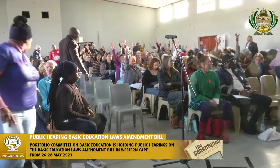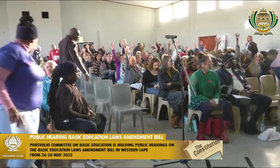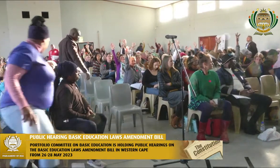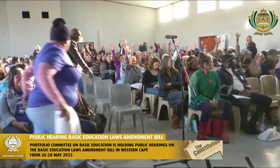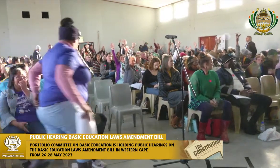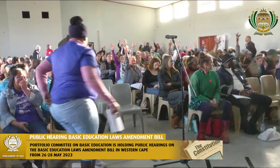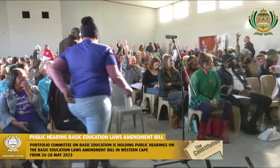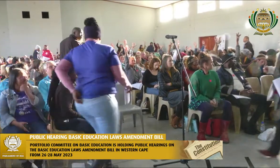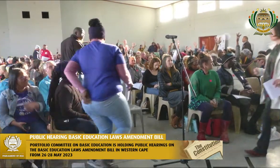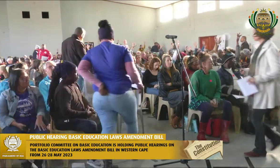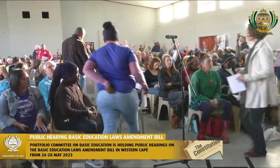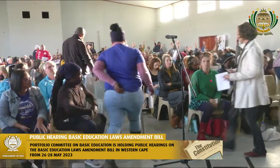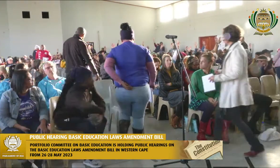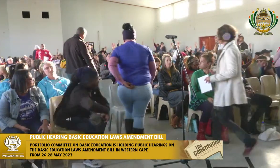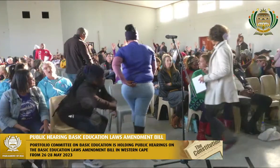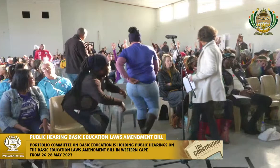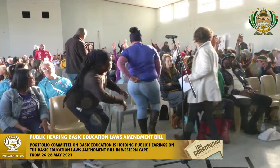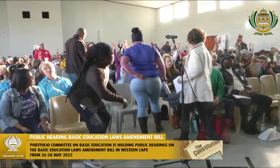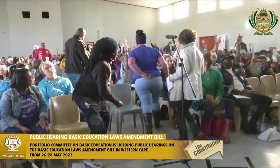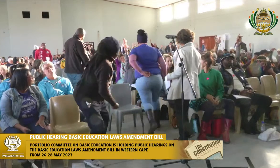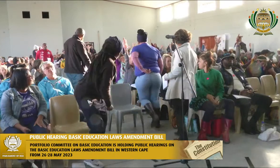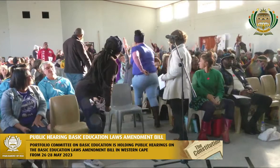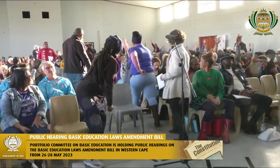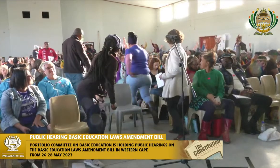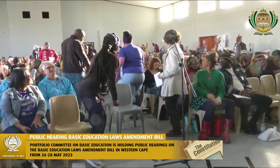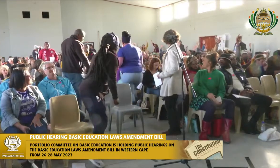three, white, cream.